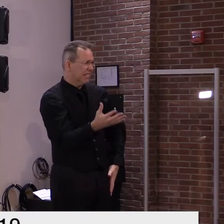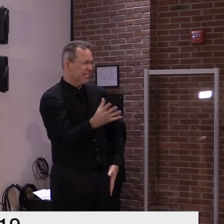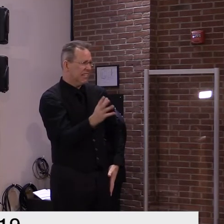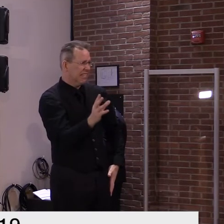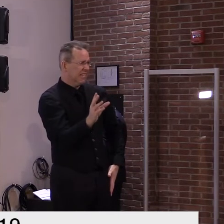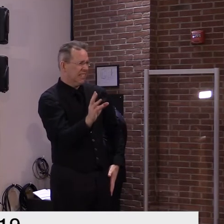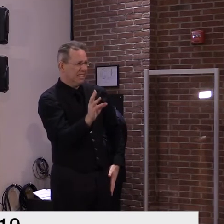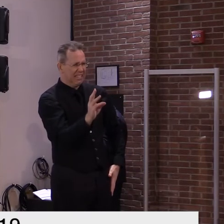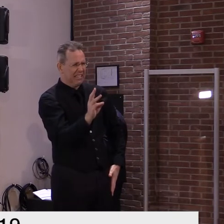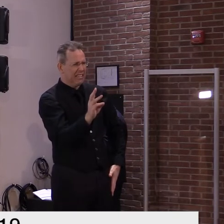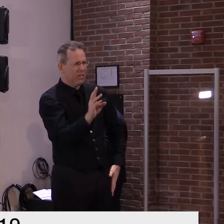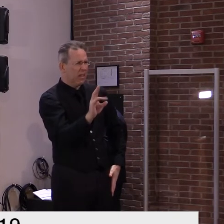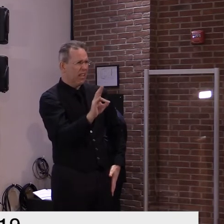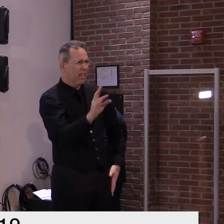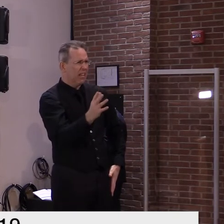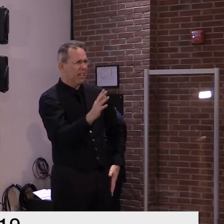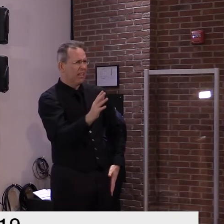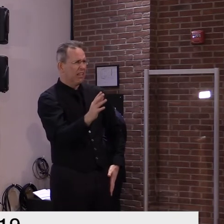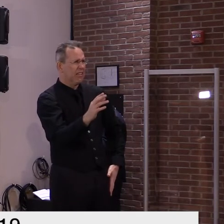6 to 10